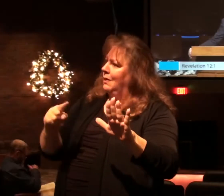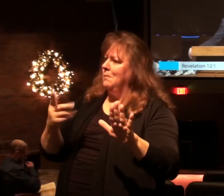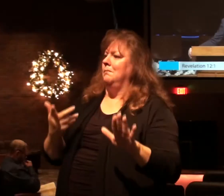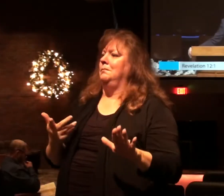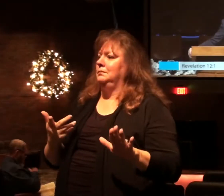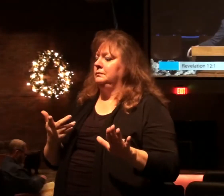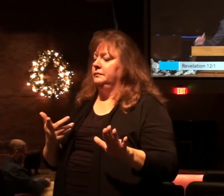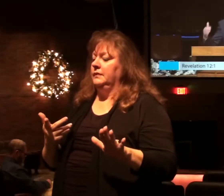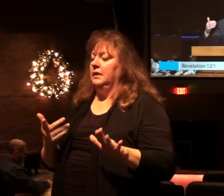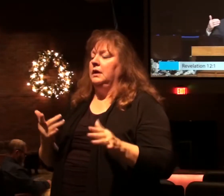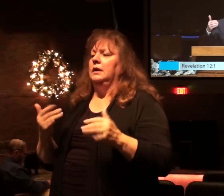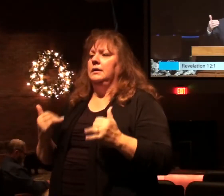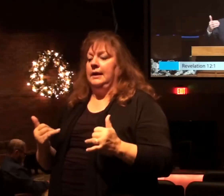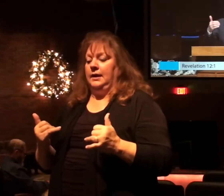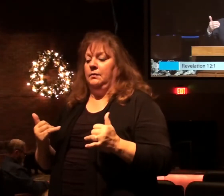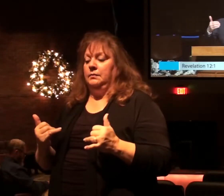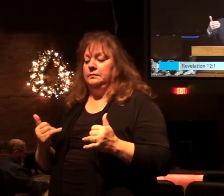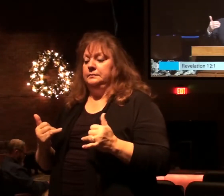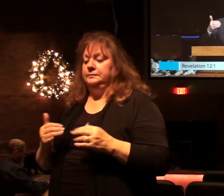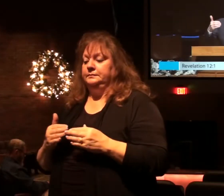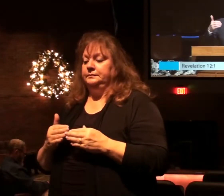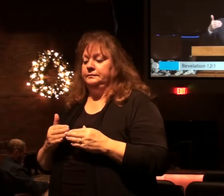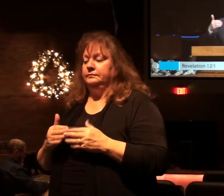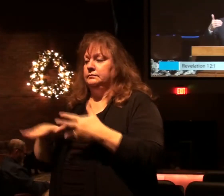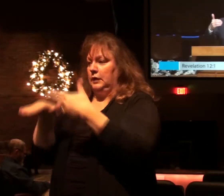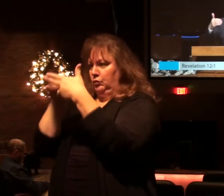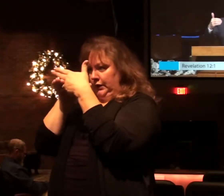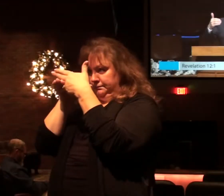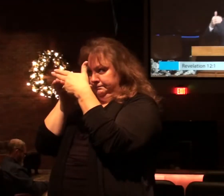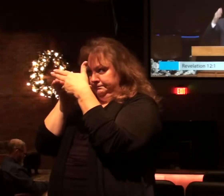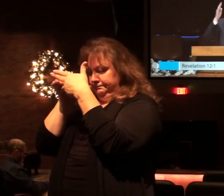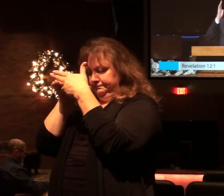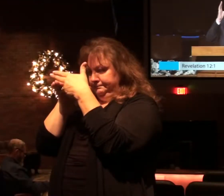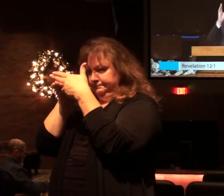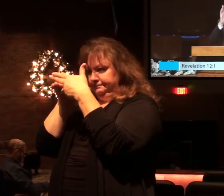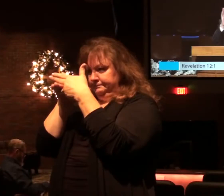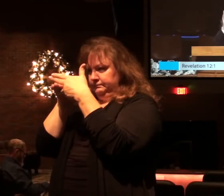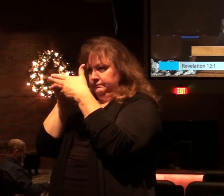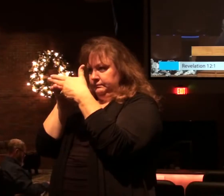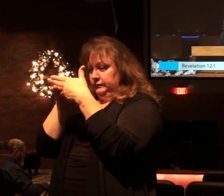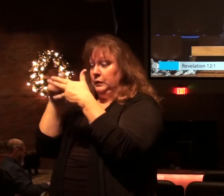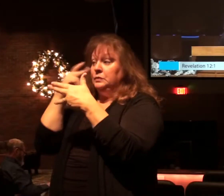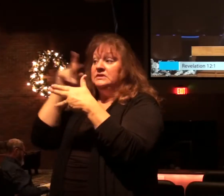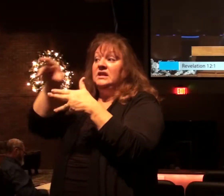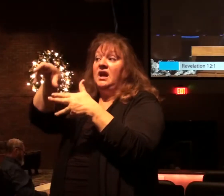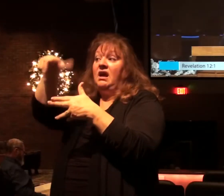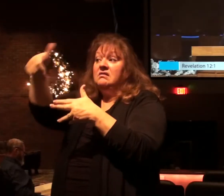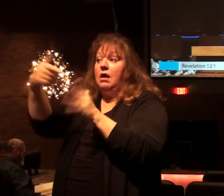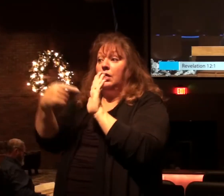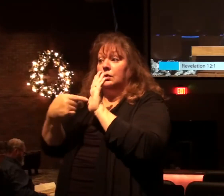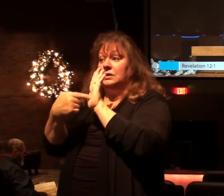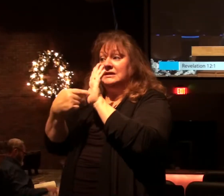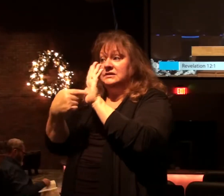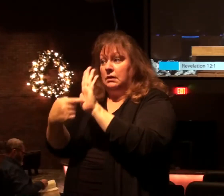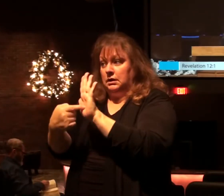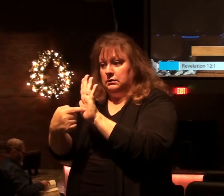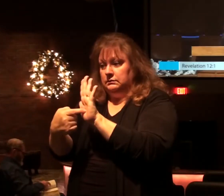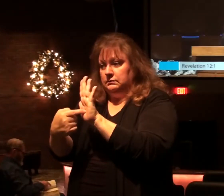history. Now we have to take another break, and we get another sign